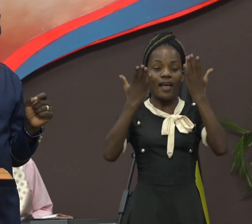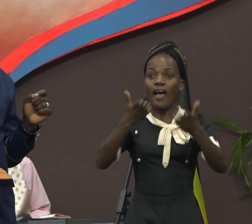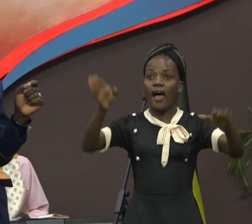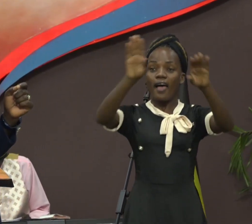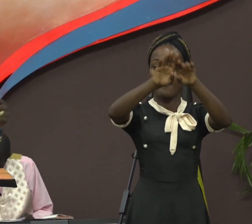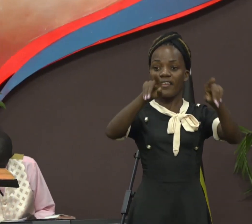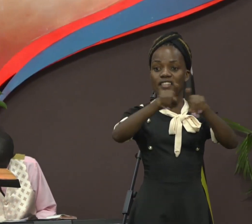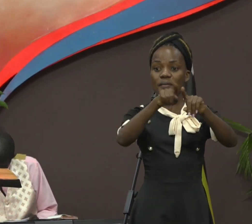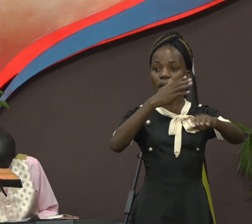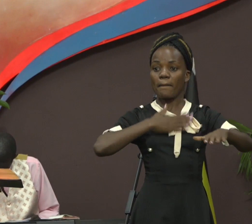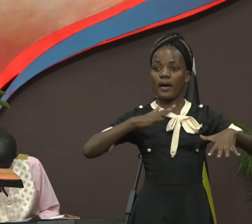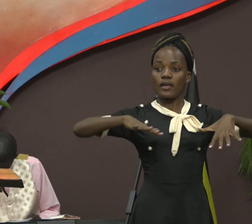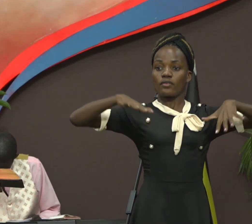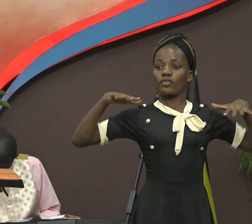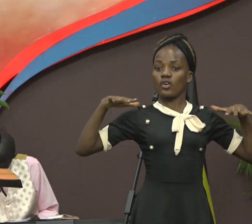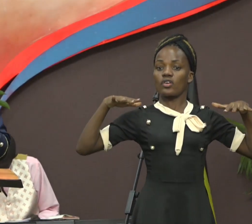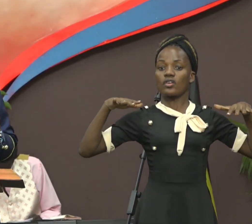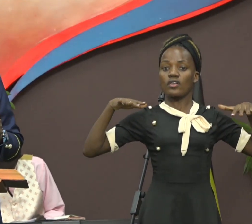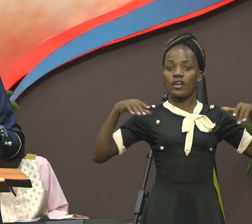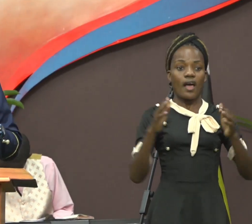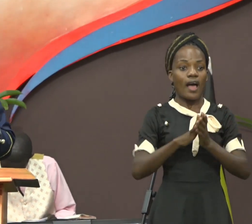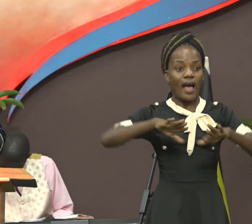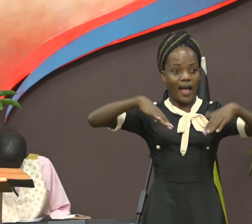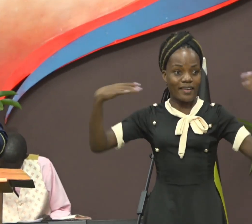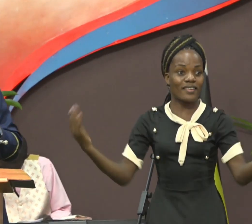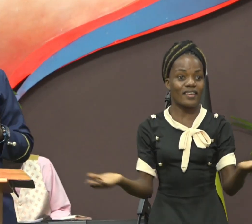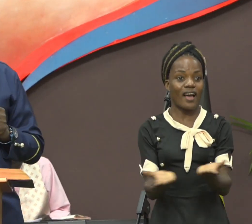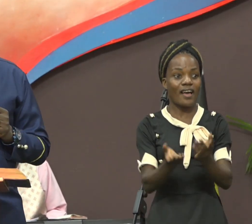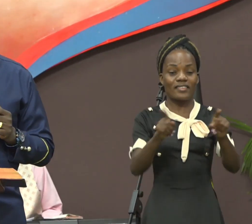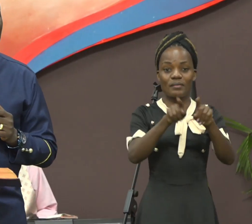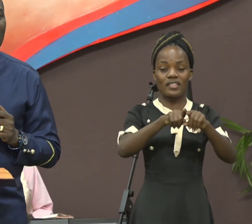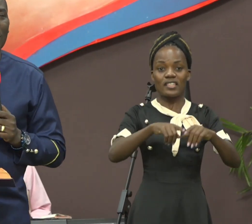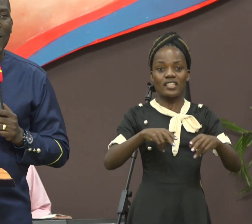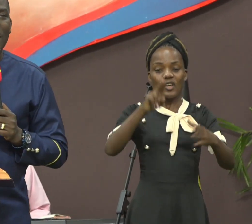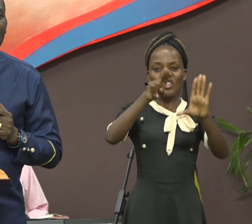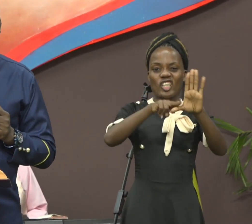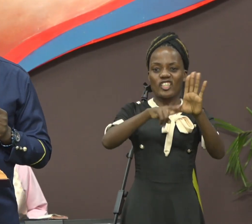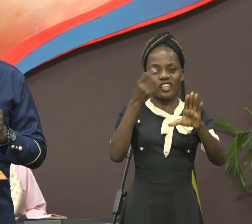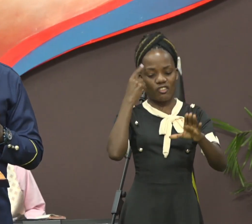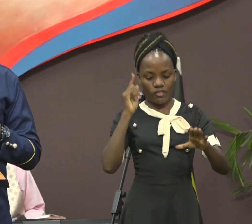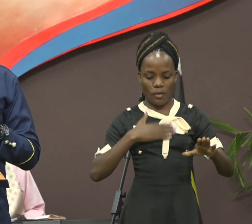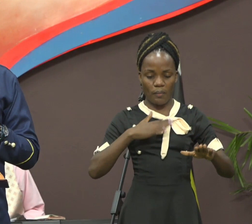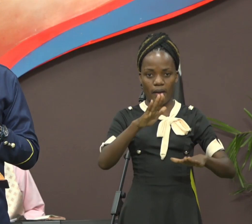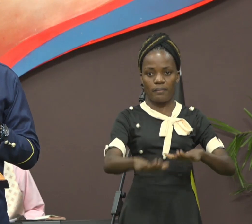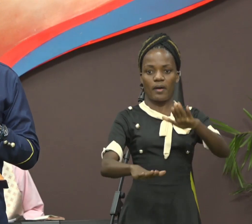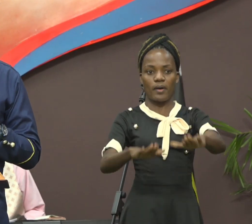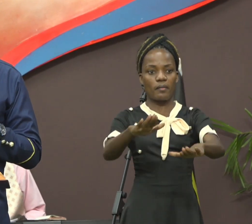yentebe yange. The heaven is my throne. Ensi ntebe ya bigere byange. And the earth is the footstool of my throne.